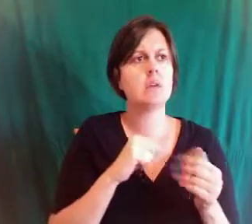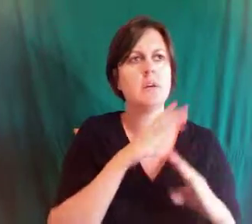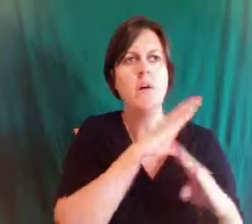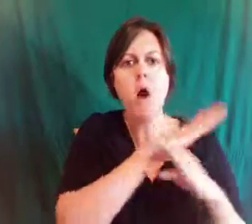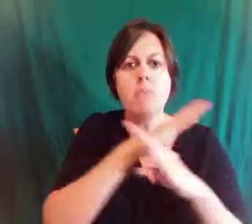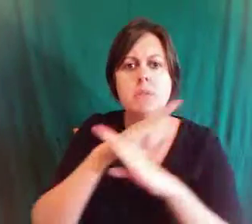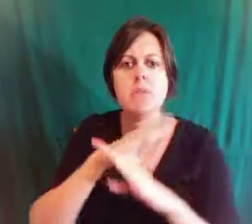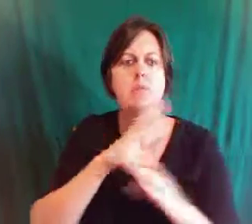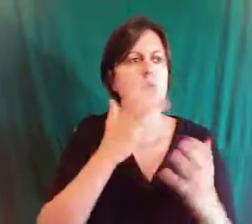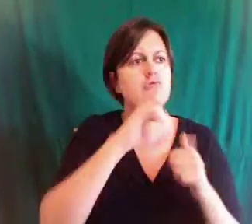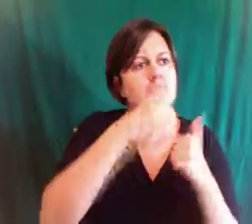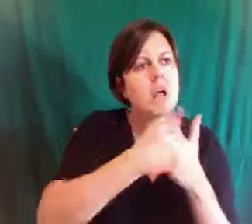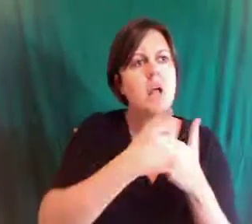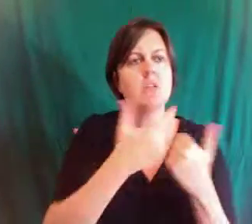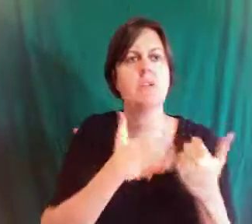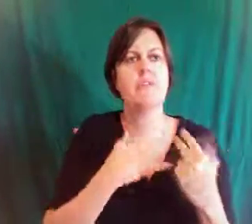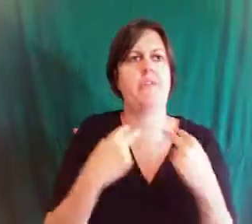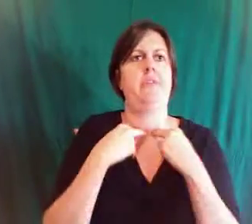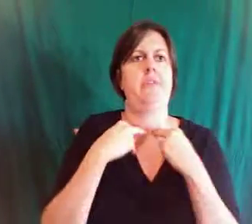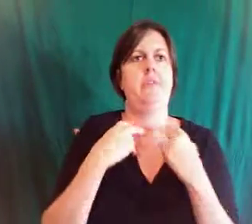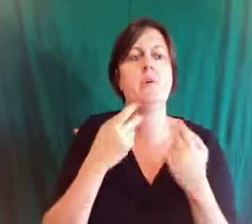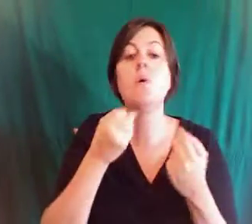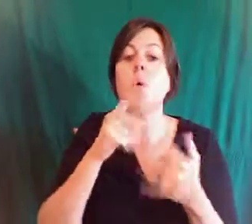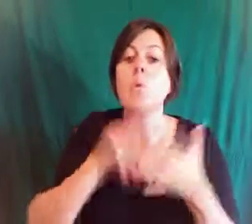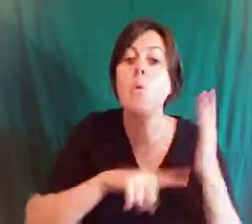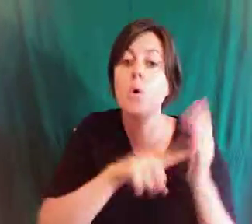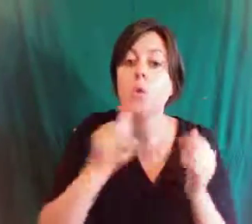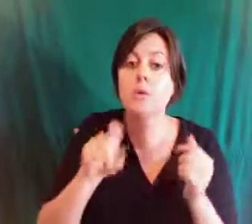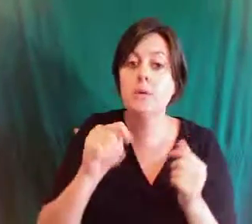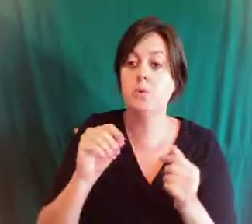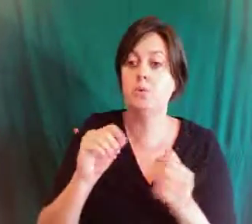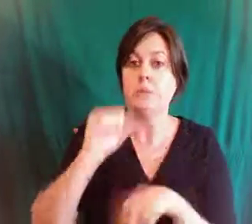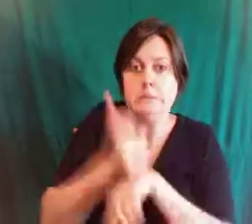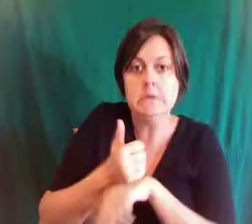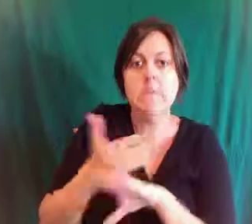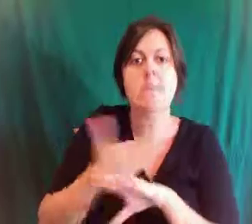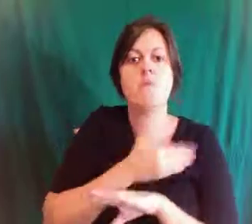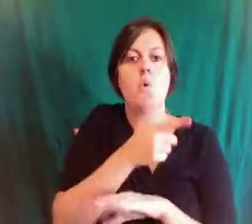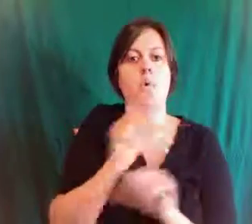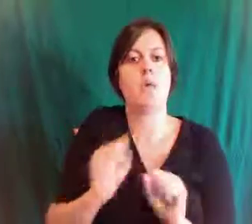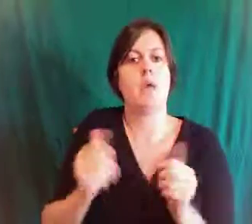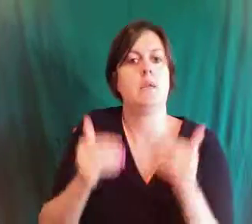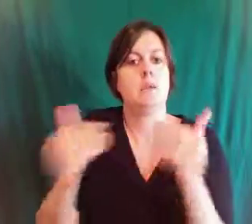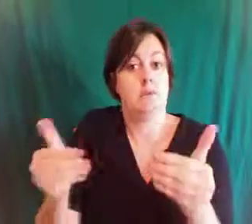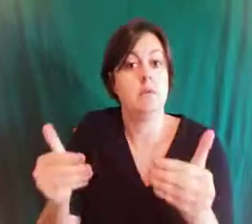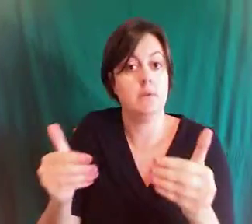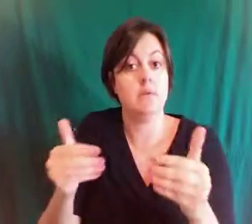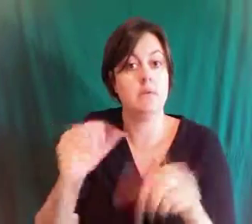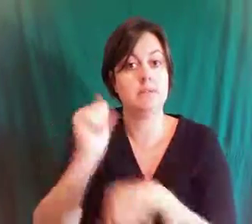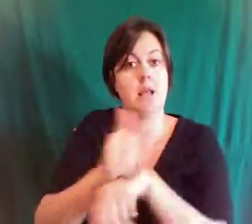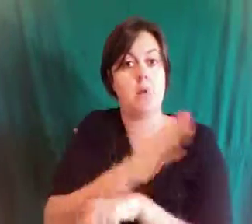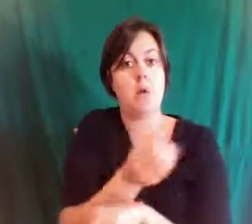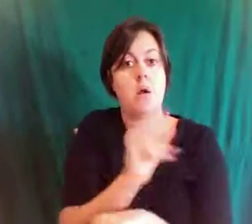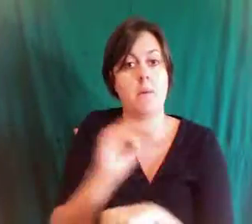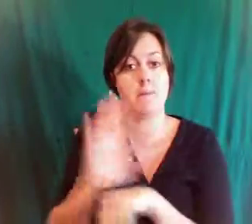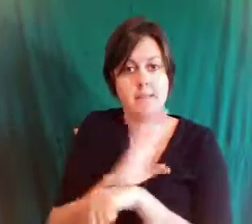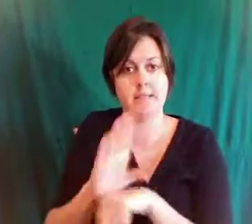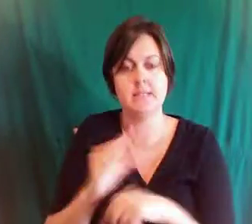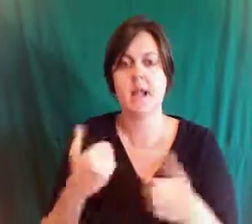doing this, or things that you think you need to have in order to do this. And there are 6 items. I have them in my journal, which I